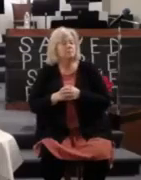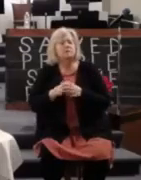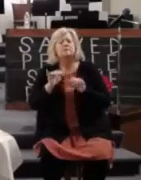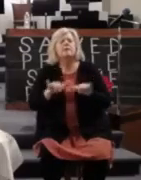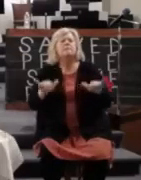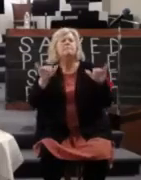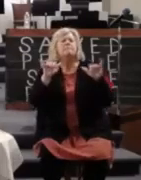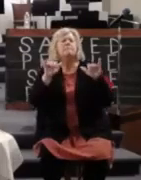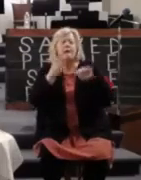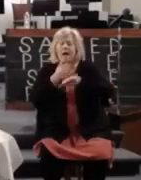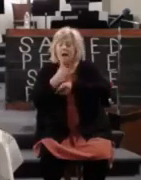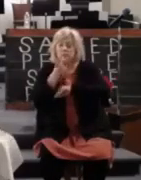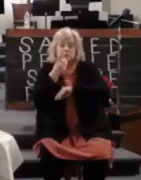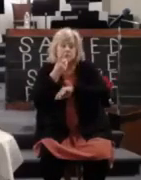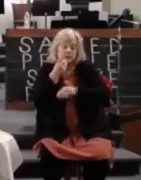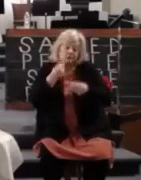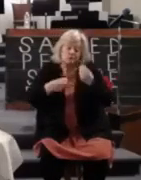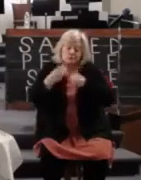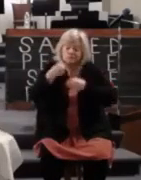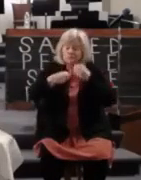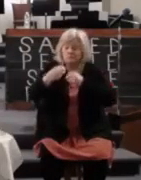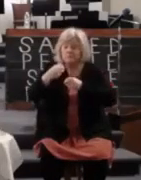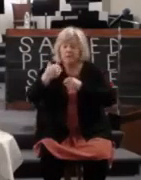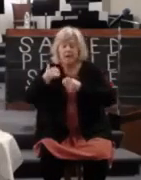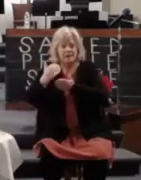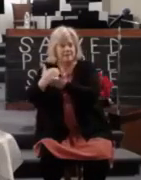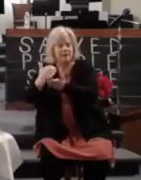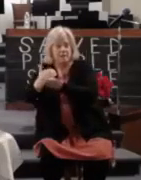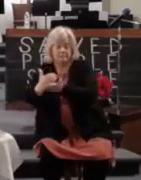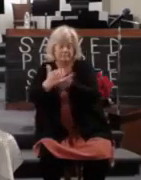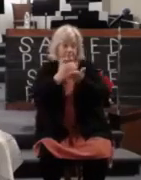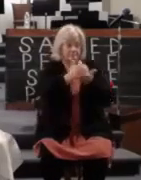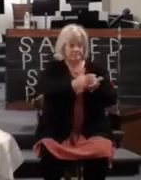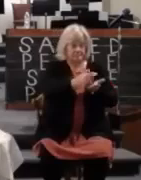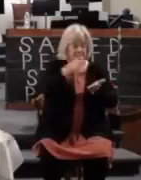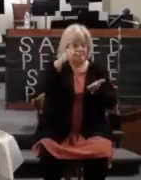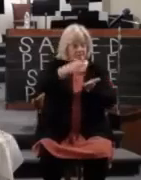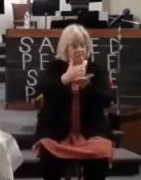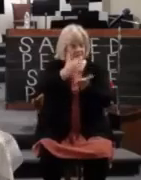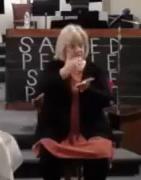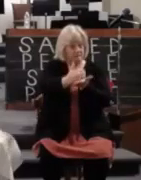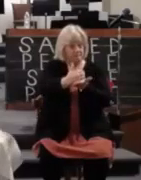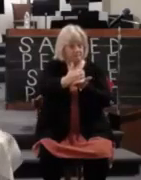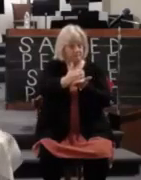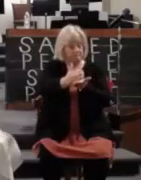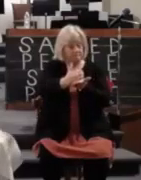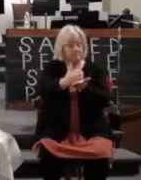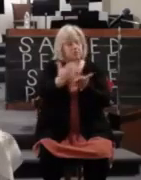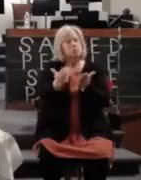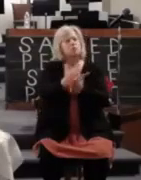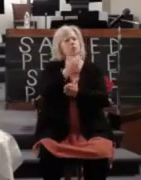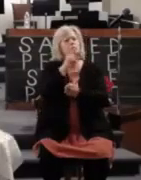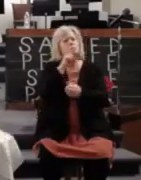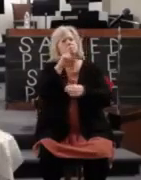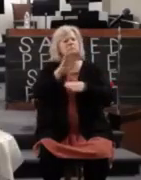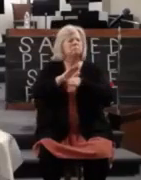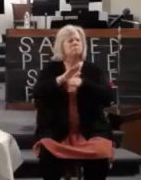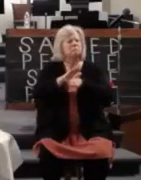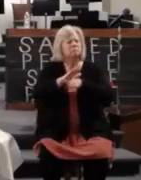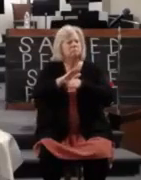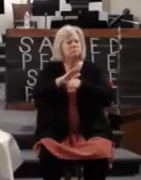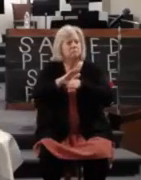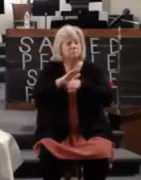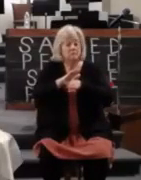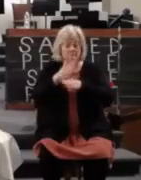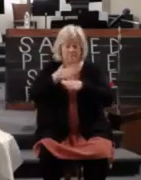way, after supper, he took the cup, saying, "This cup is the new covenant. In